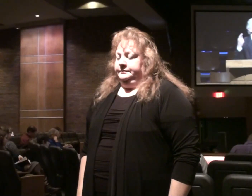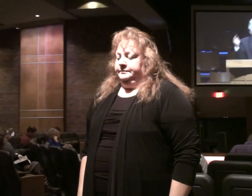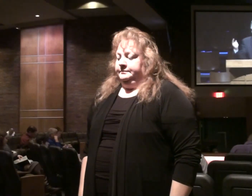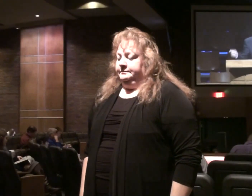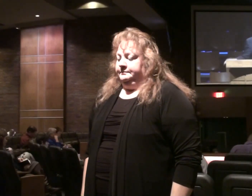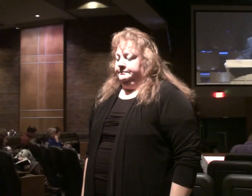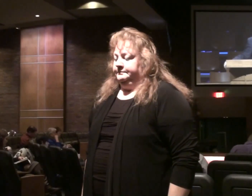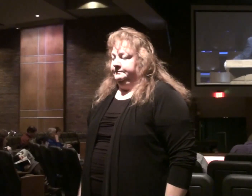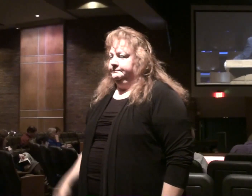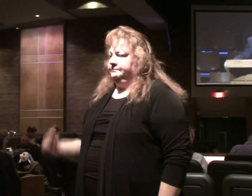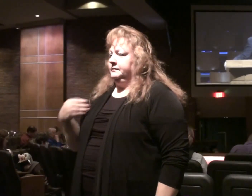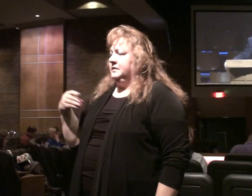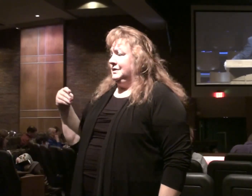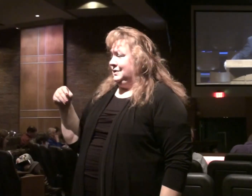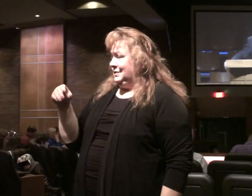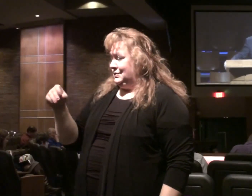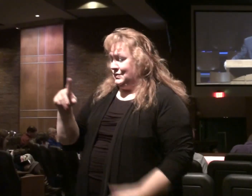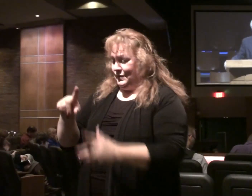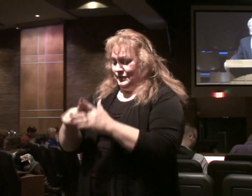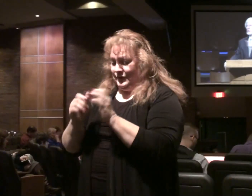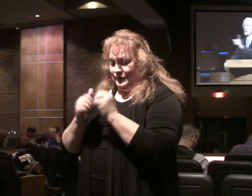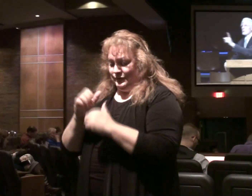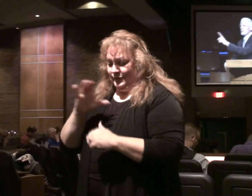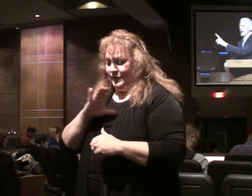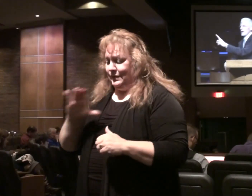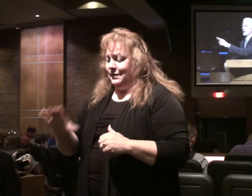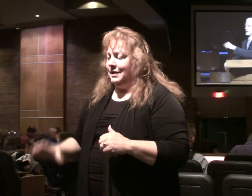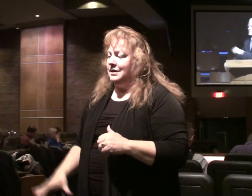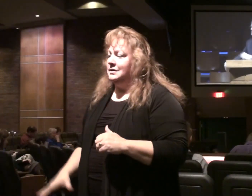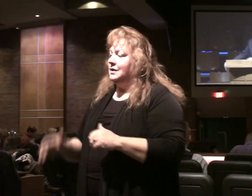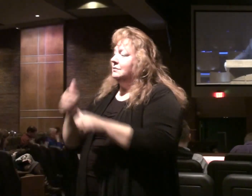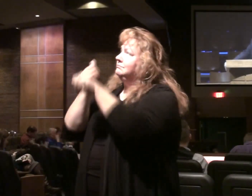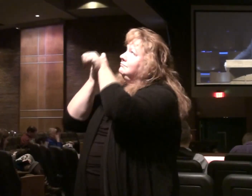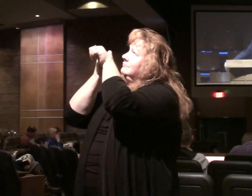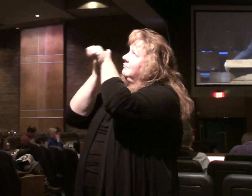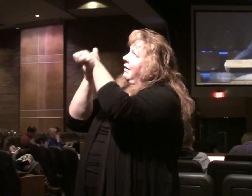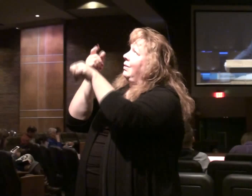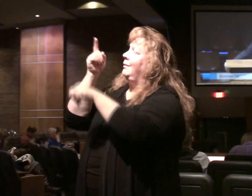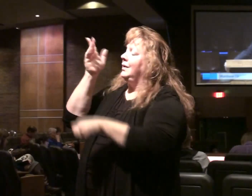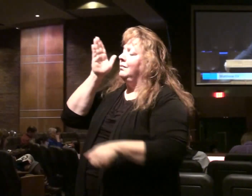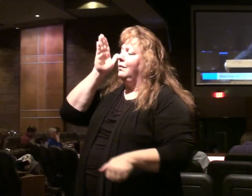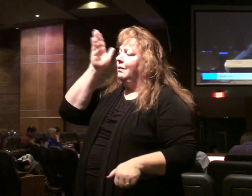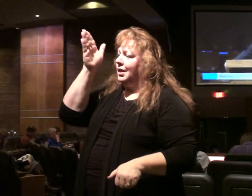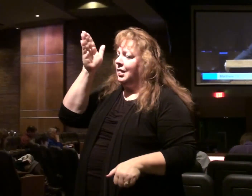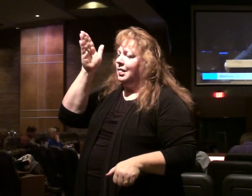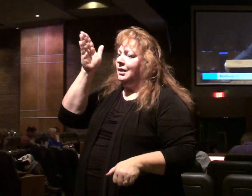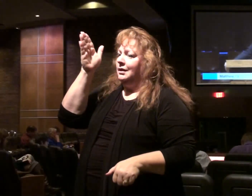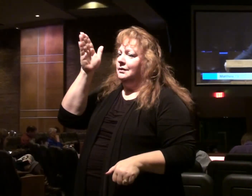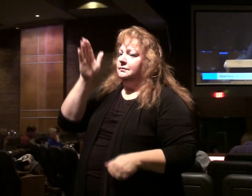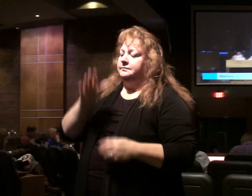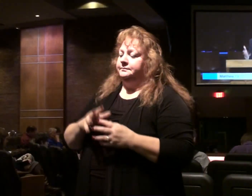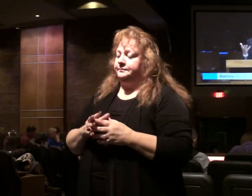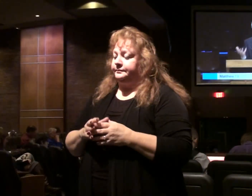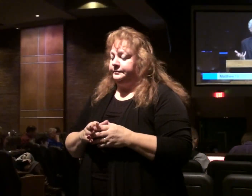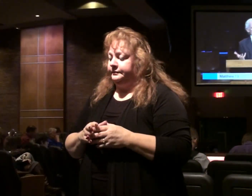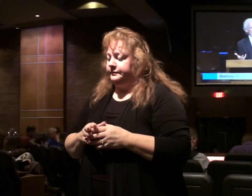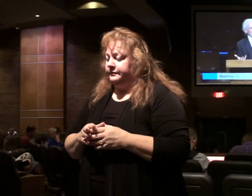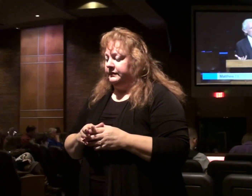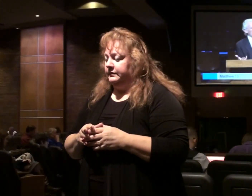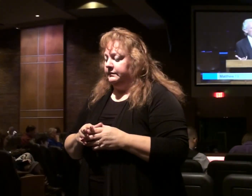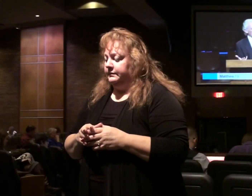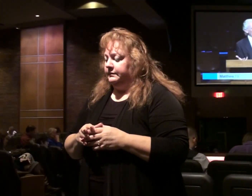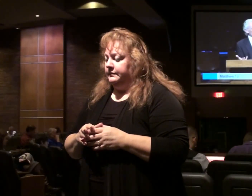We have the sower beginning with Christ and those who will follow in his footsteps, if you will. The